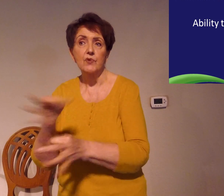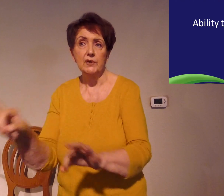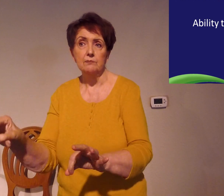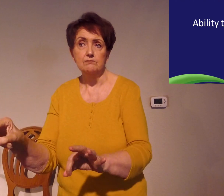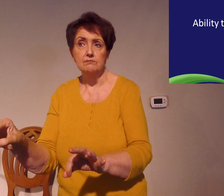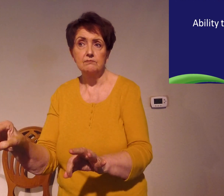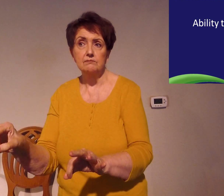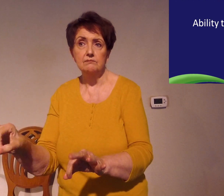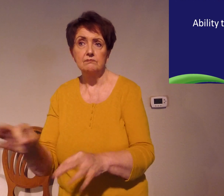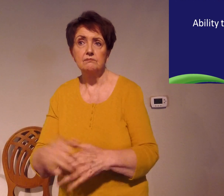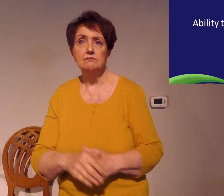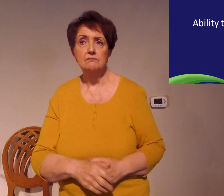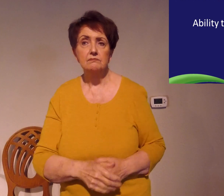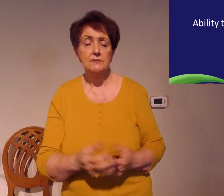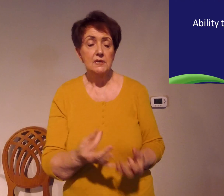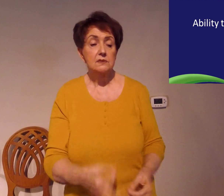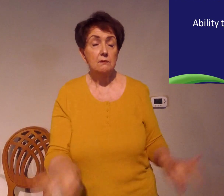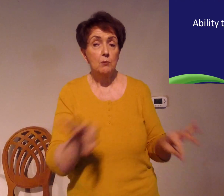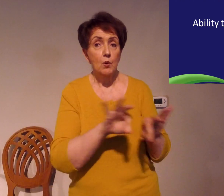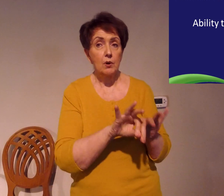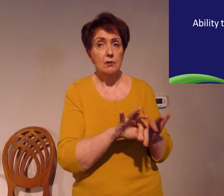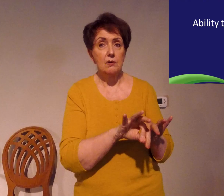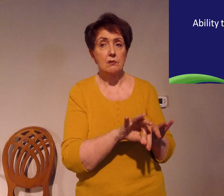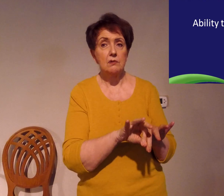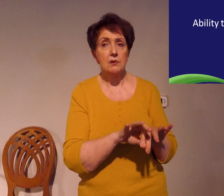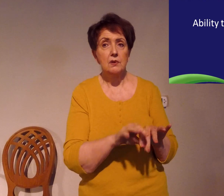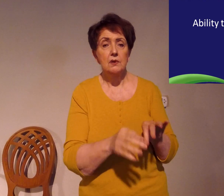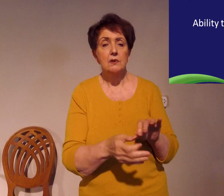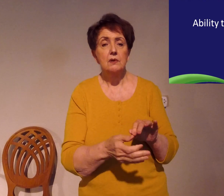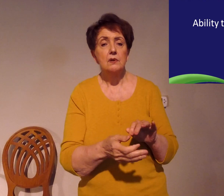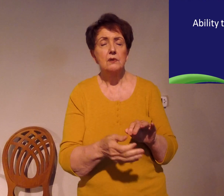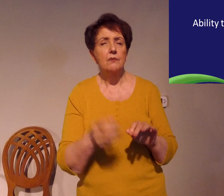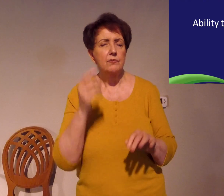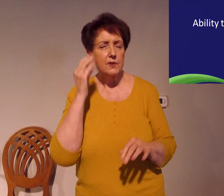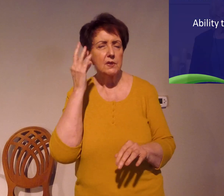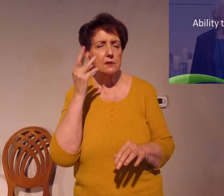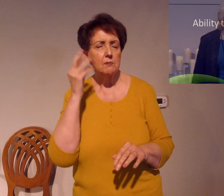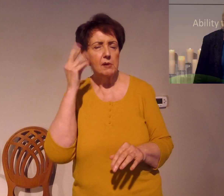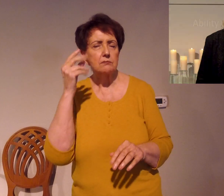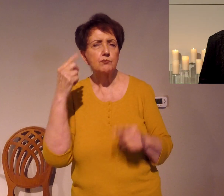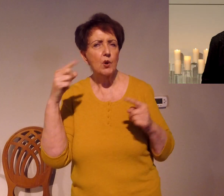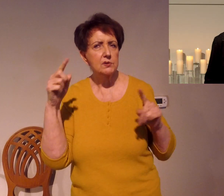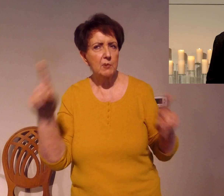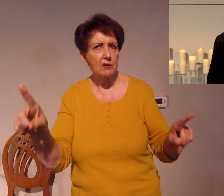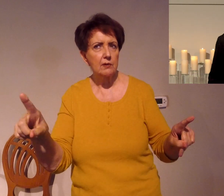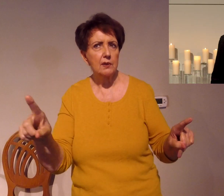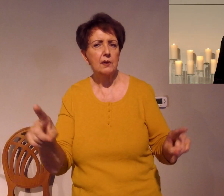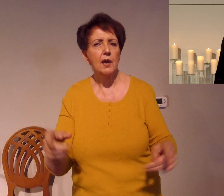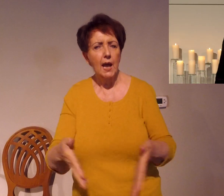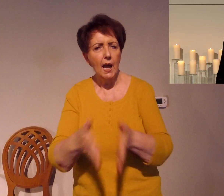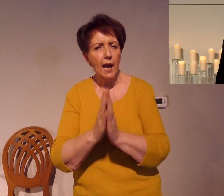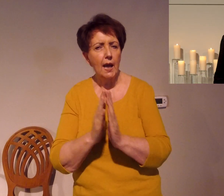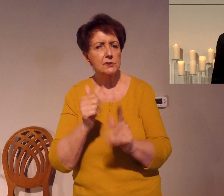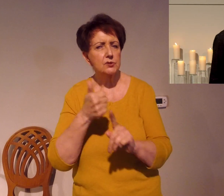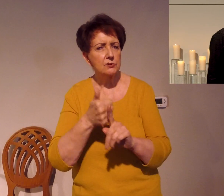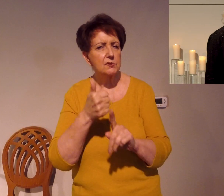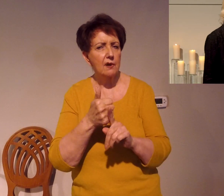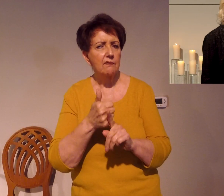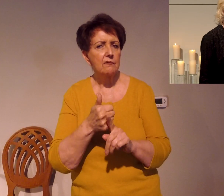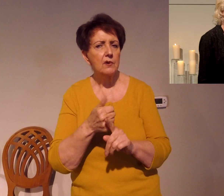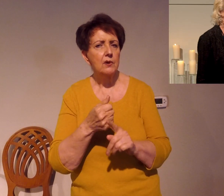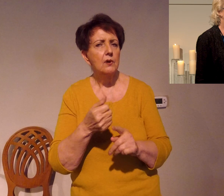it's really important as we think about becoming prosperous and having money is to really ask ourselves, what is the money